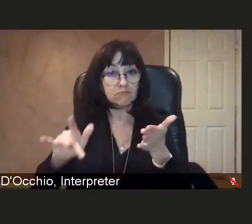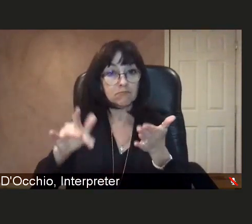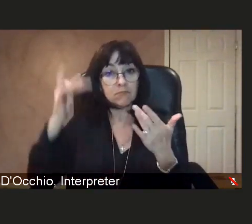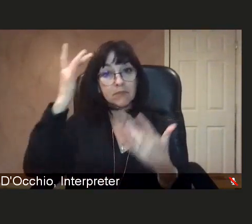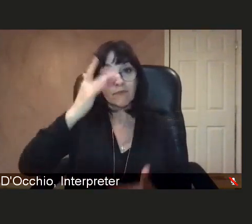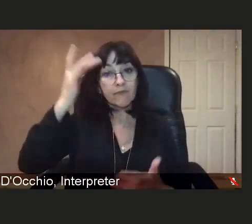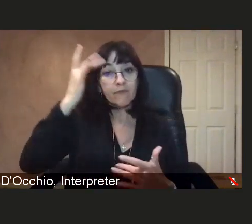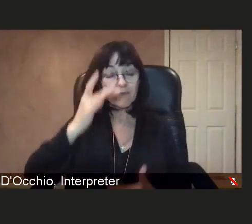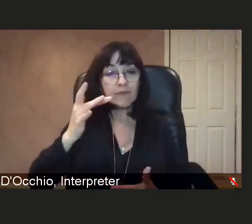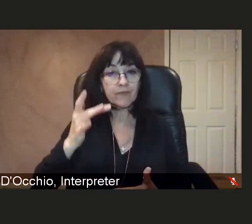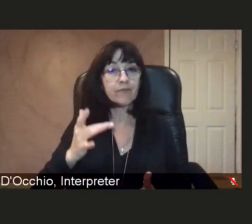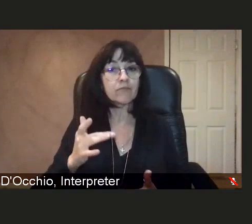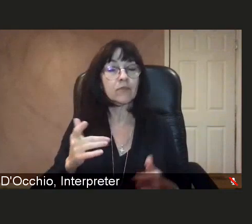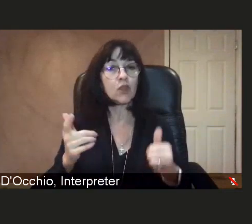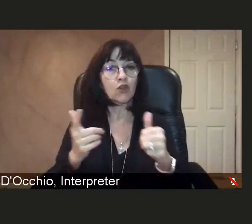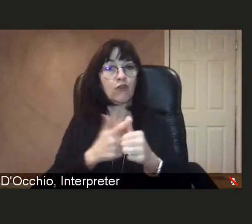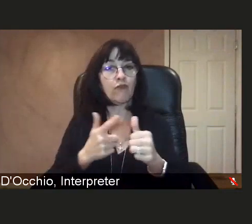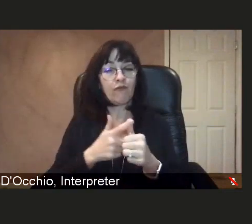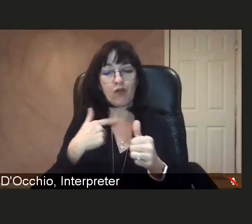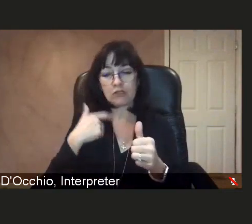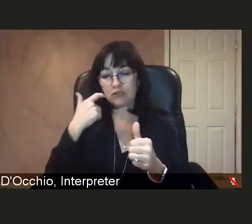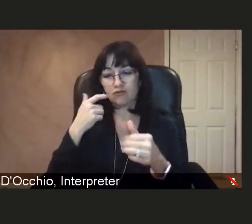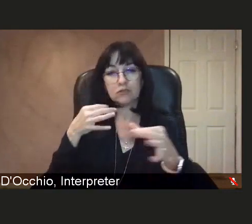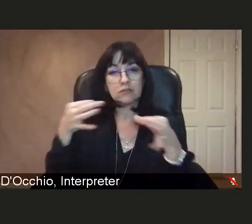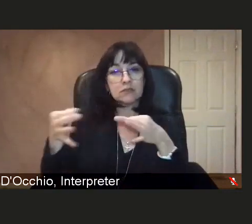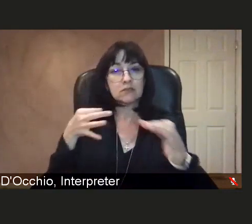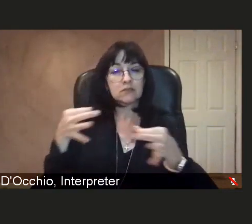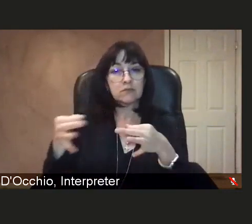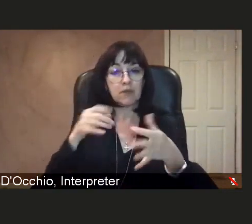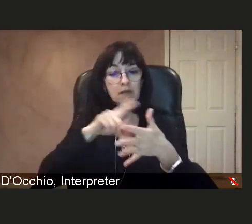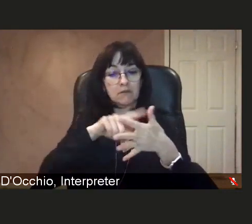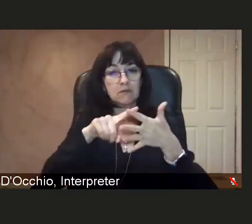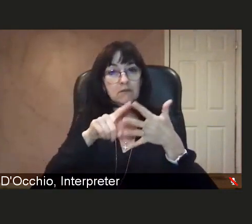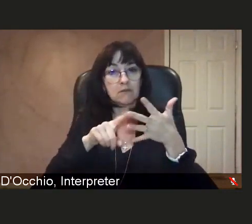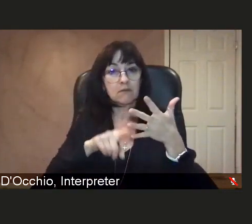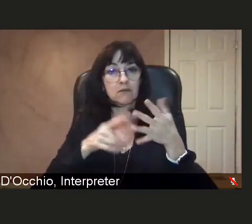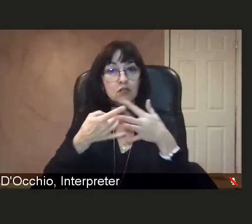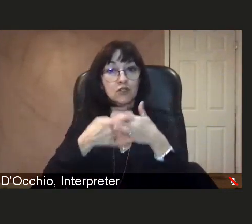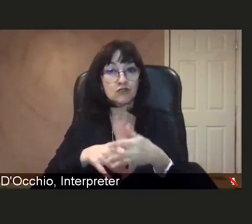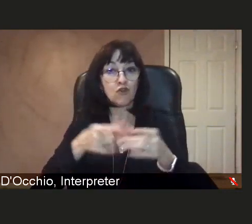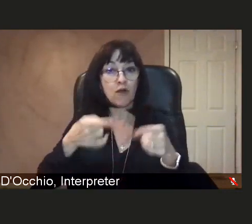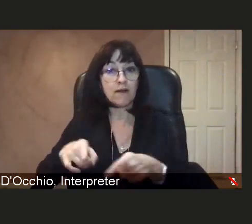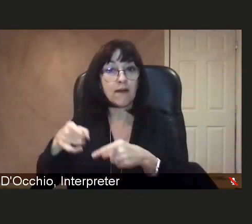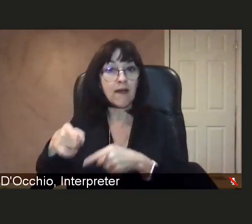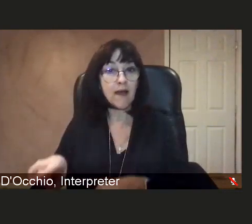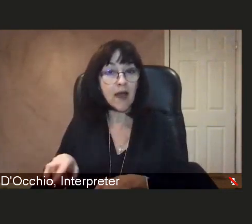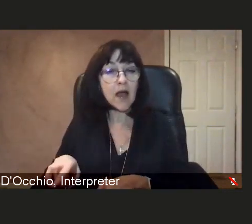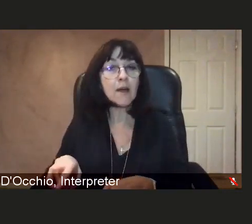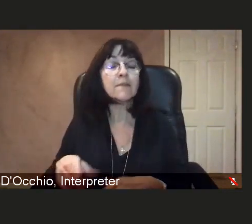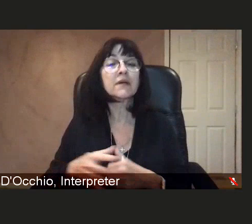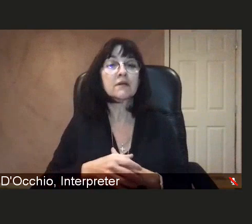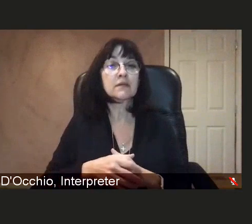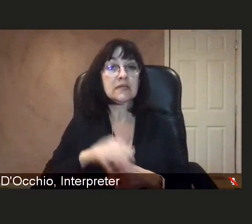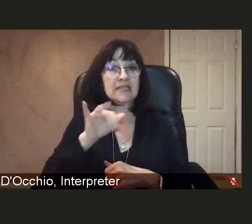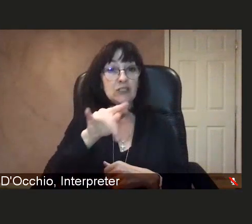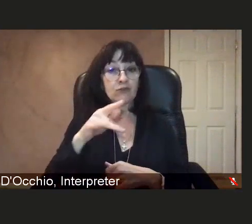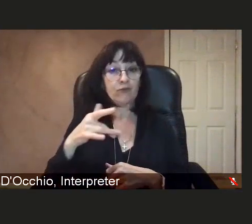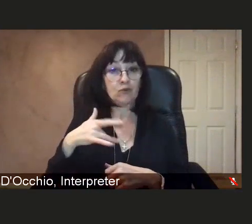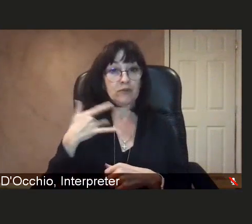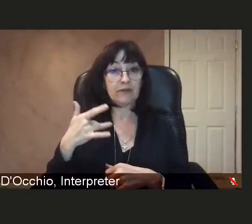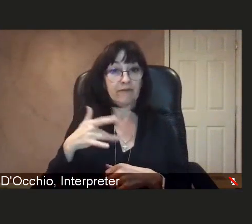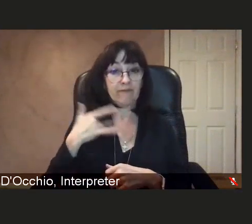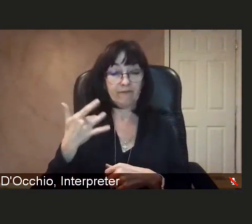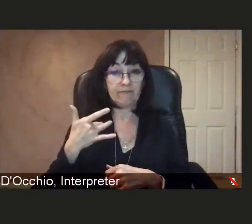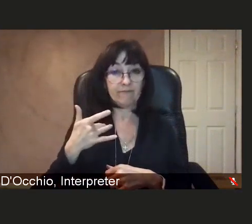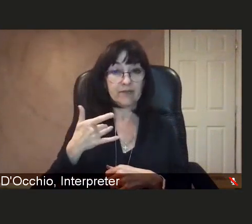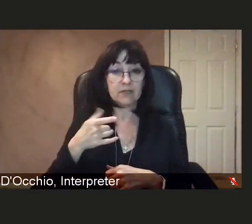I discussed a couple minutes ago, we ask them to self-quarantine themselves. If you feel that you need medical attention,